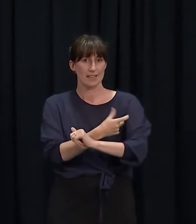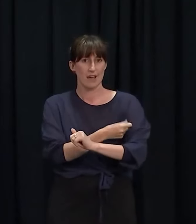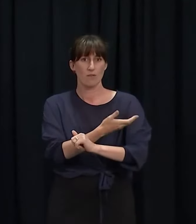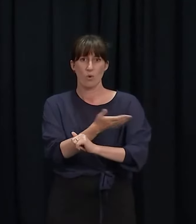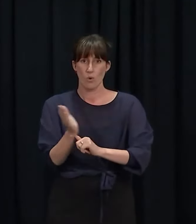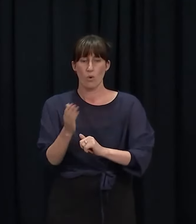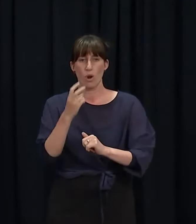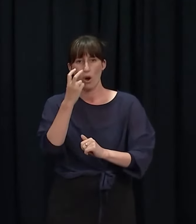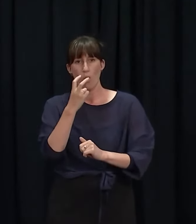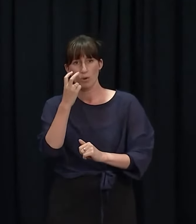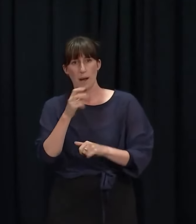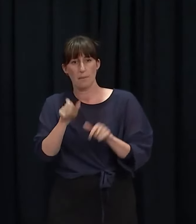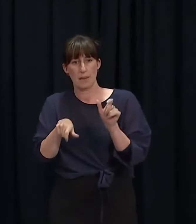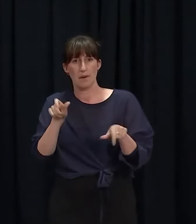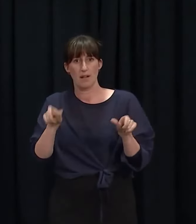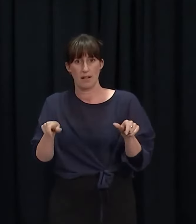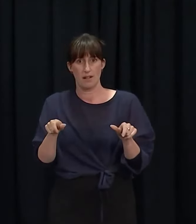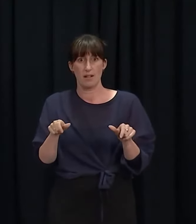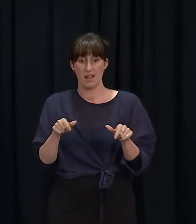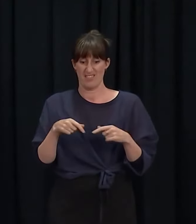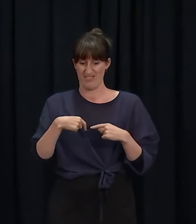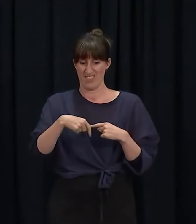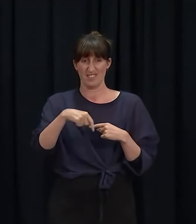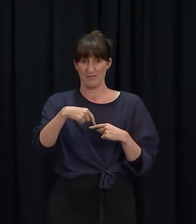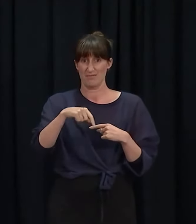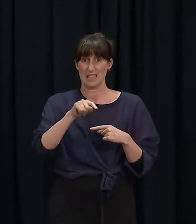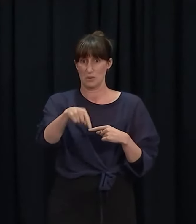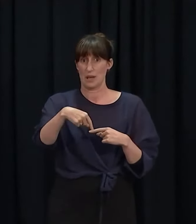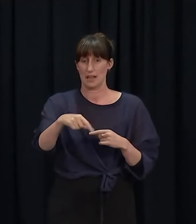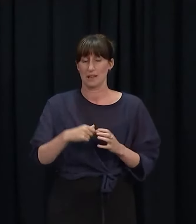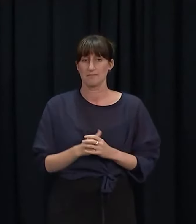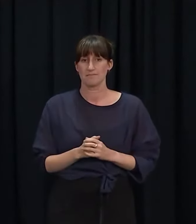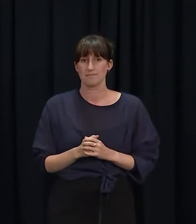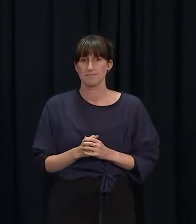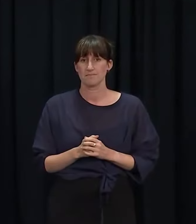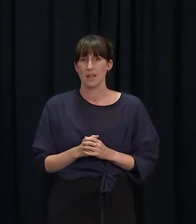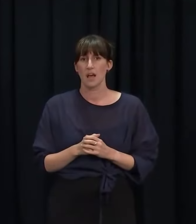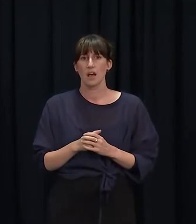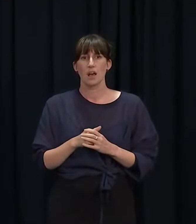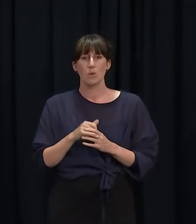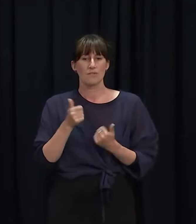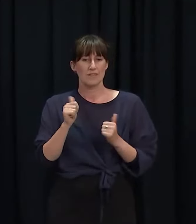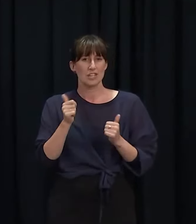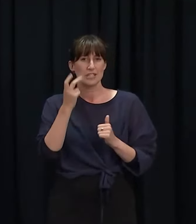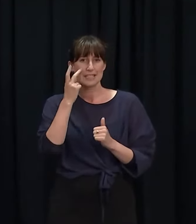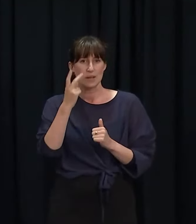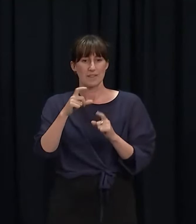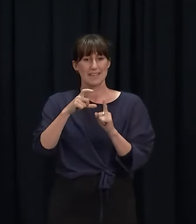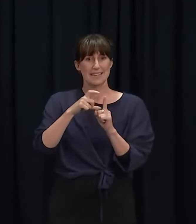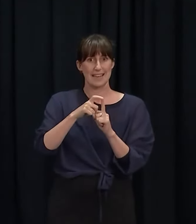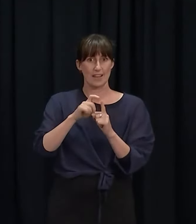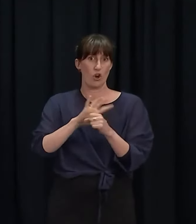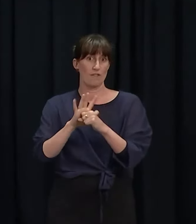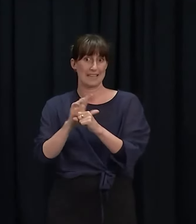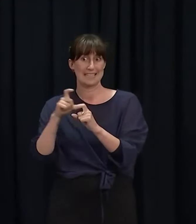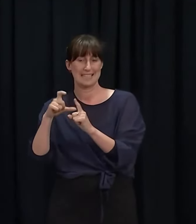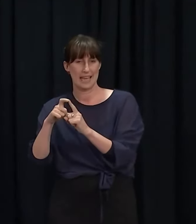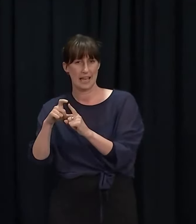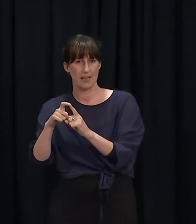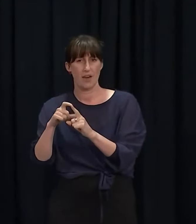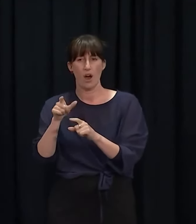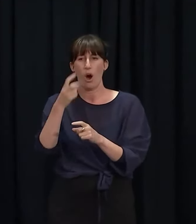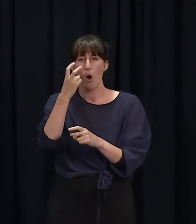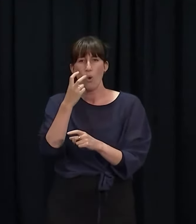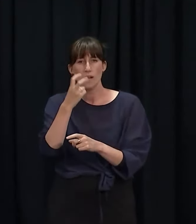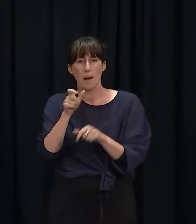week. This is important because, as we saw with Delta around the world, high rates of vaccination among older population and